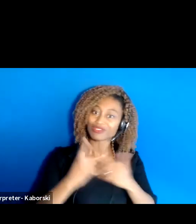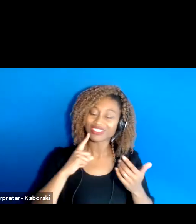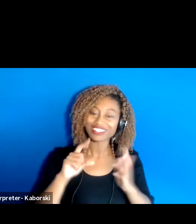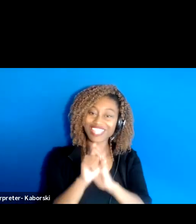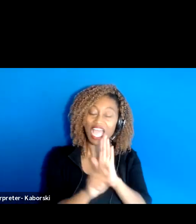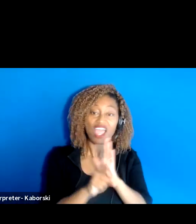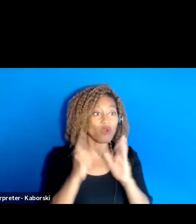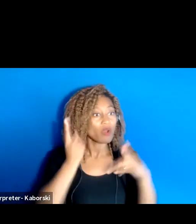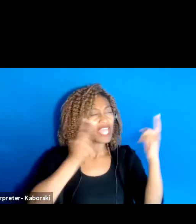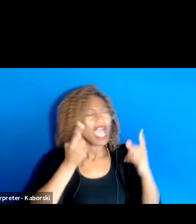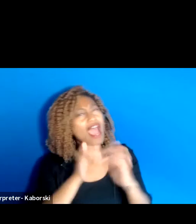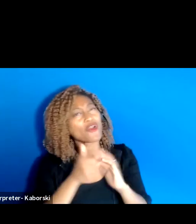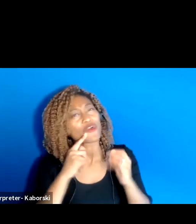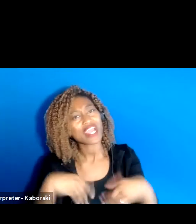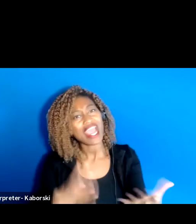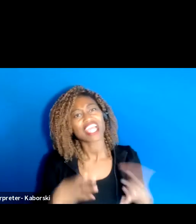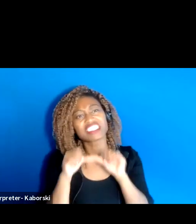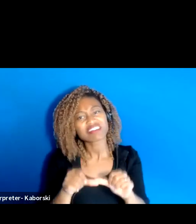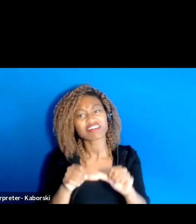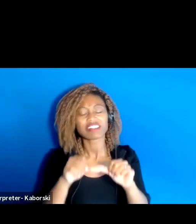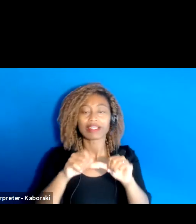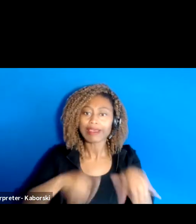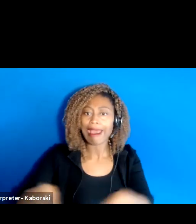can we have consistent and common messaging.